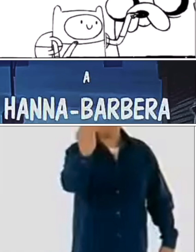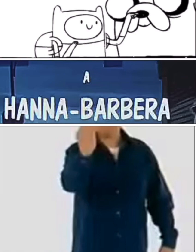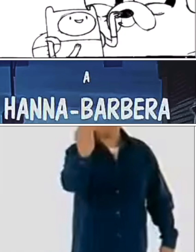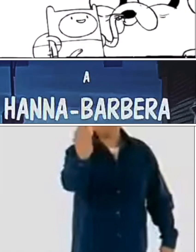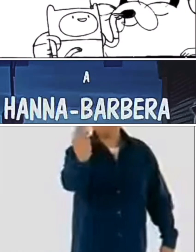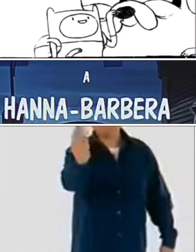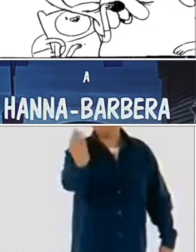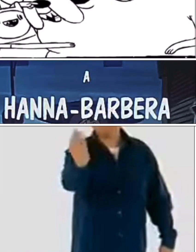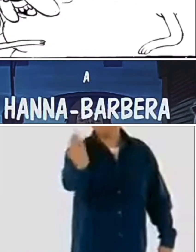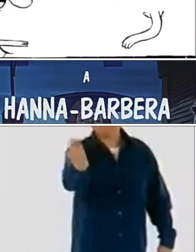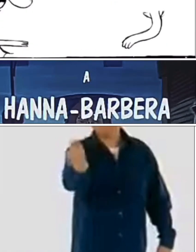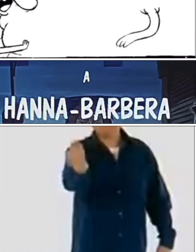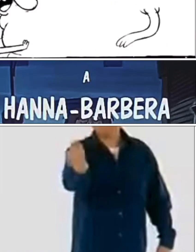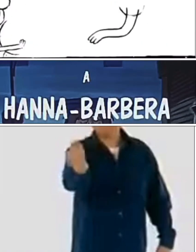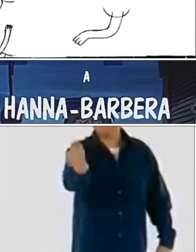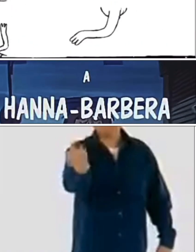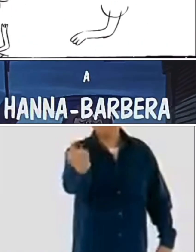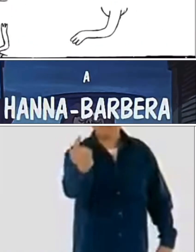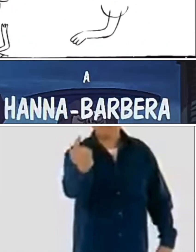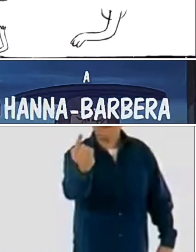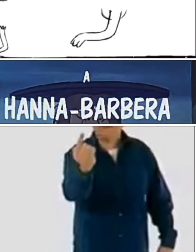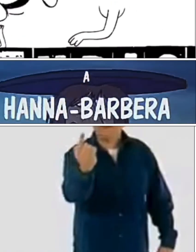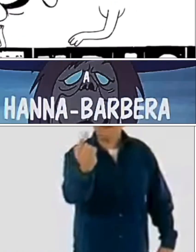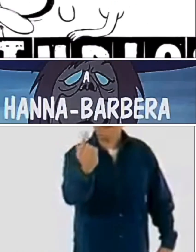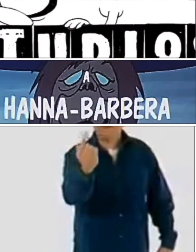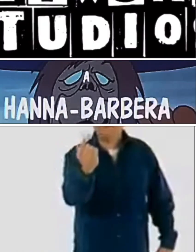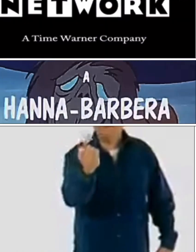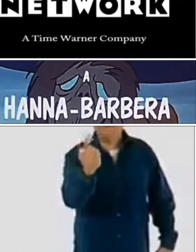don't slam the... door.